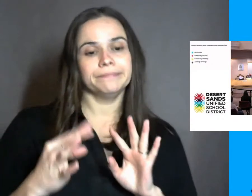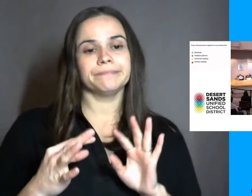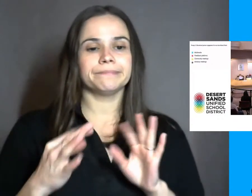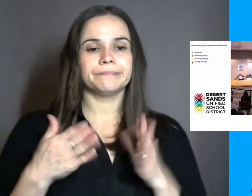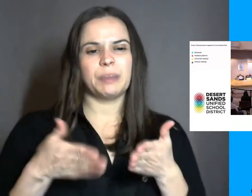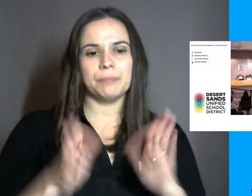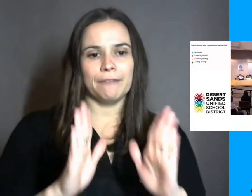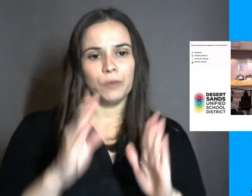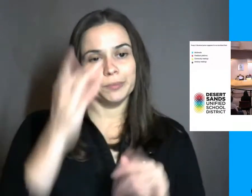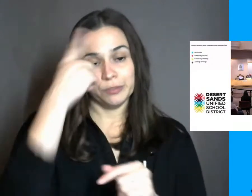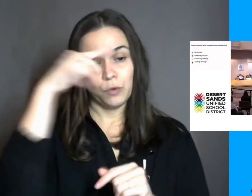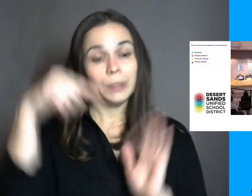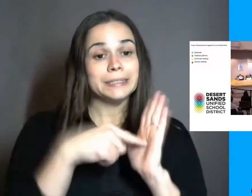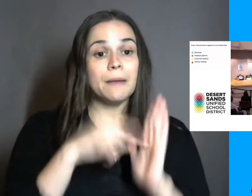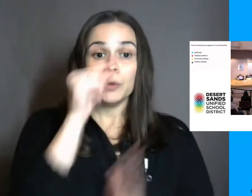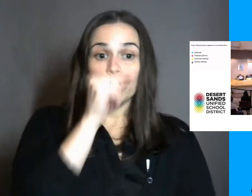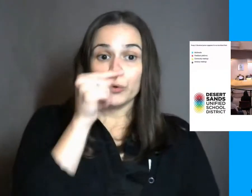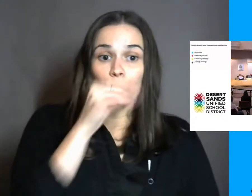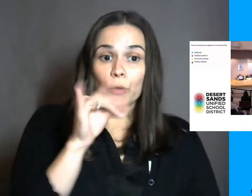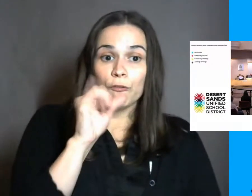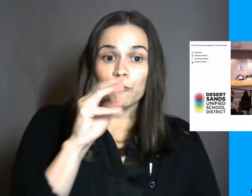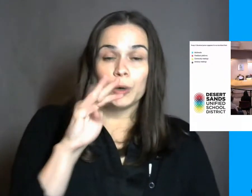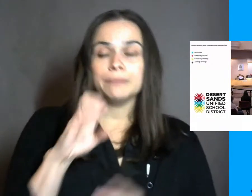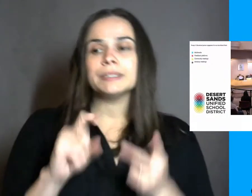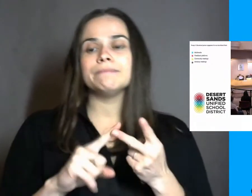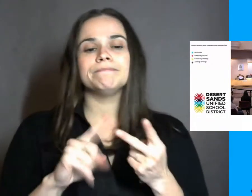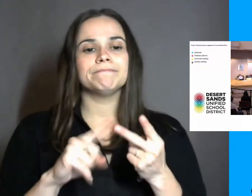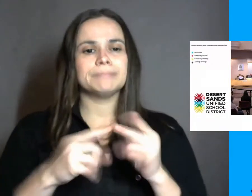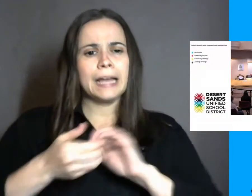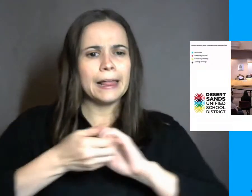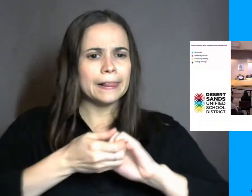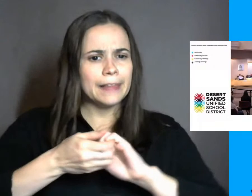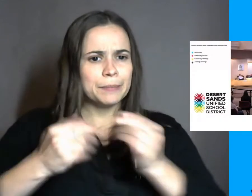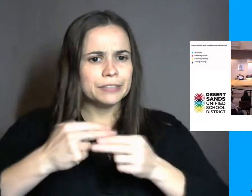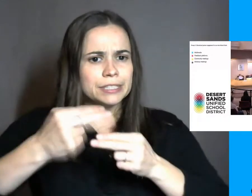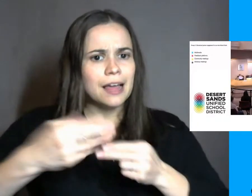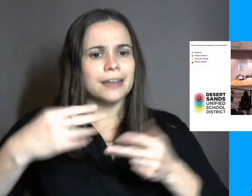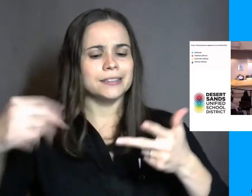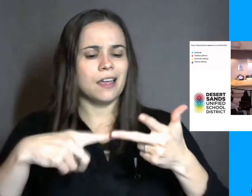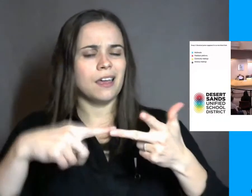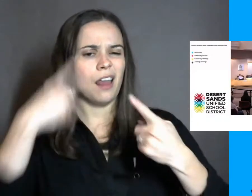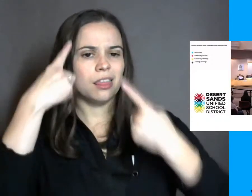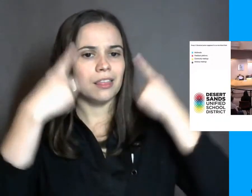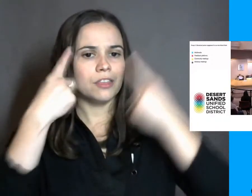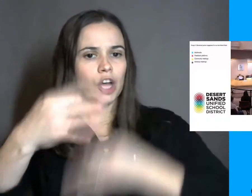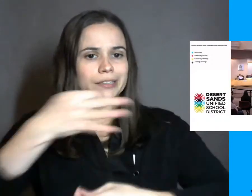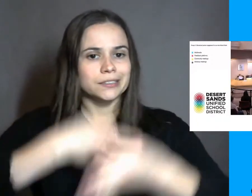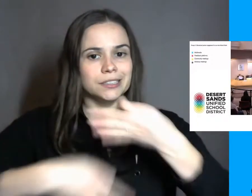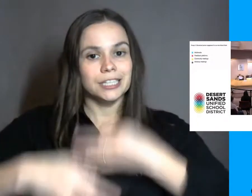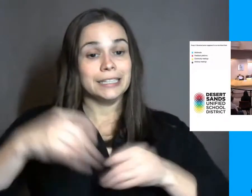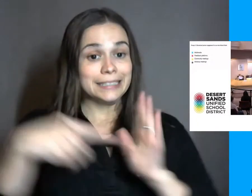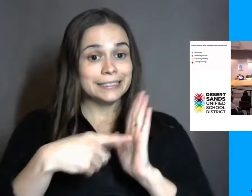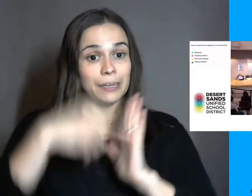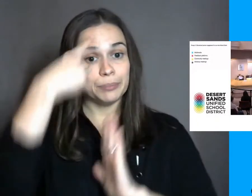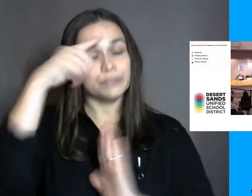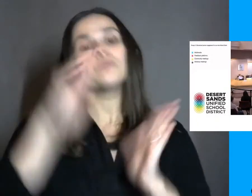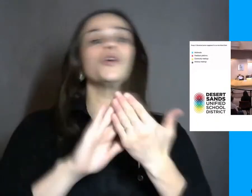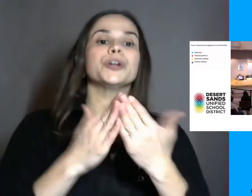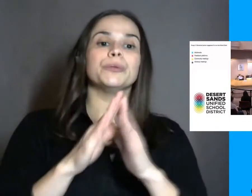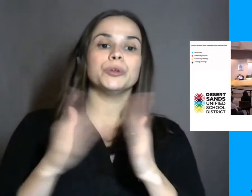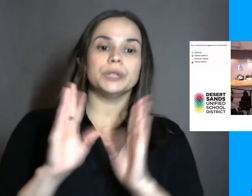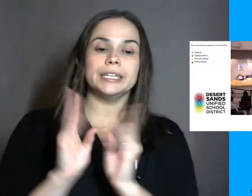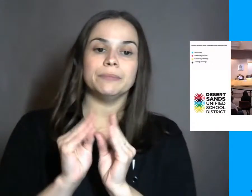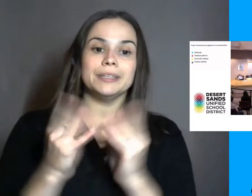Forms, collaborative slide decks, and Thought Exchange. Examples of community meetings include the virtual Bailey